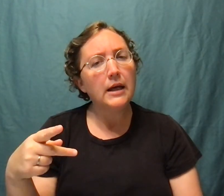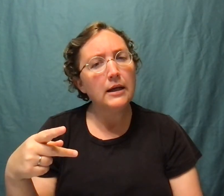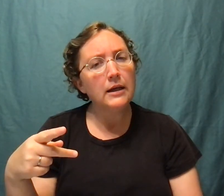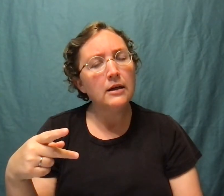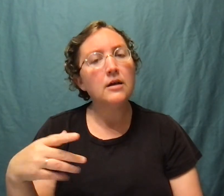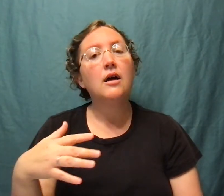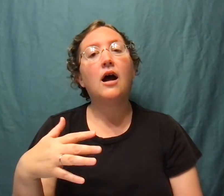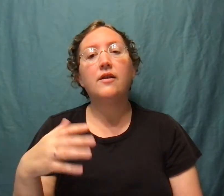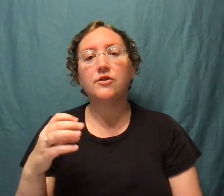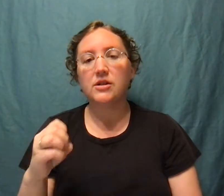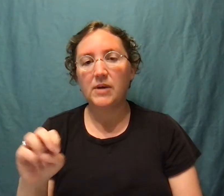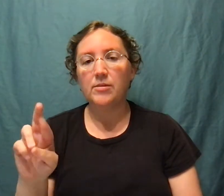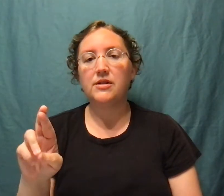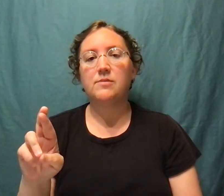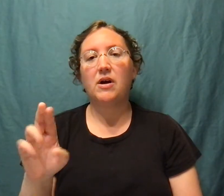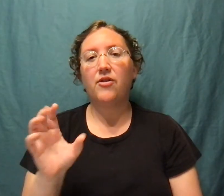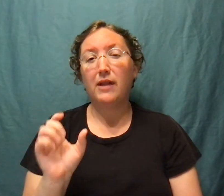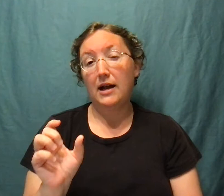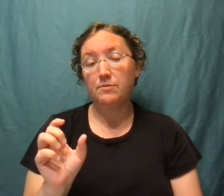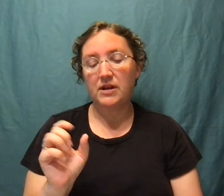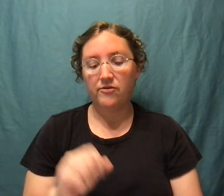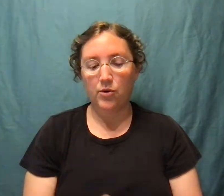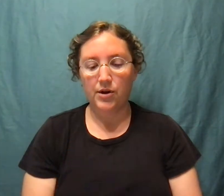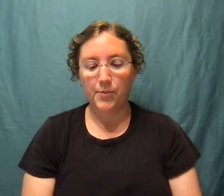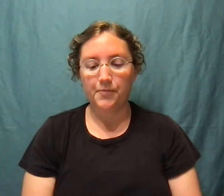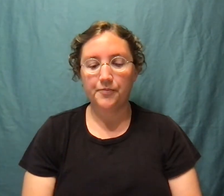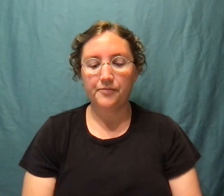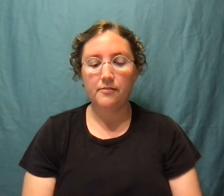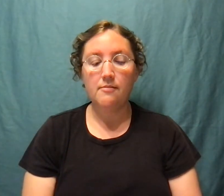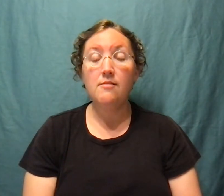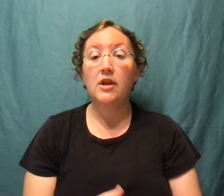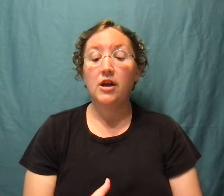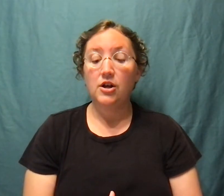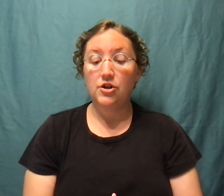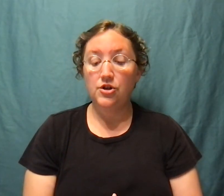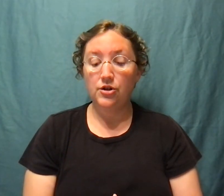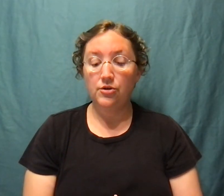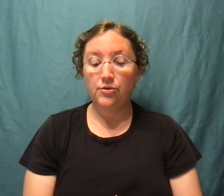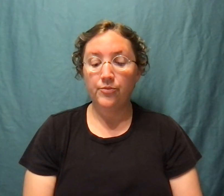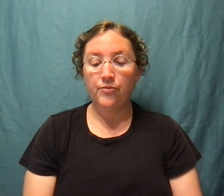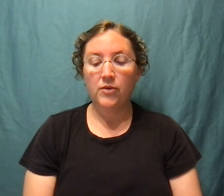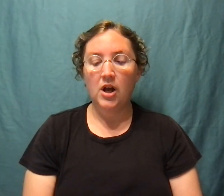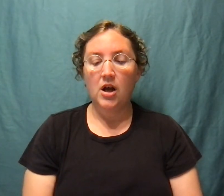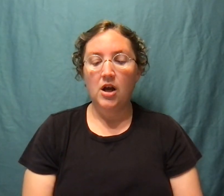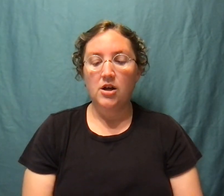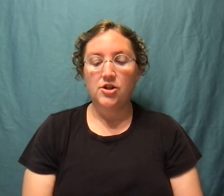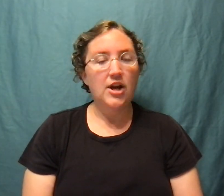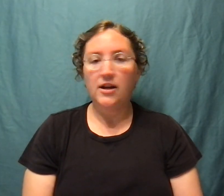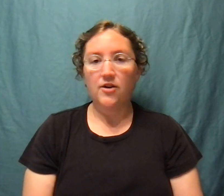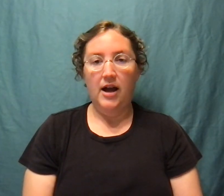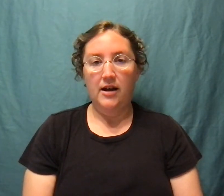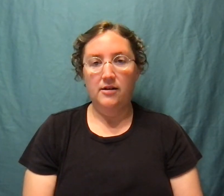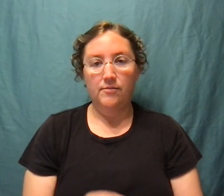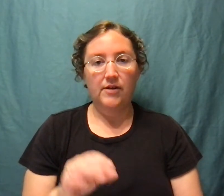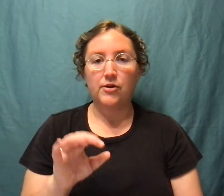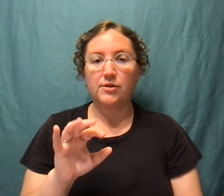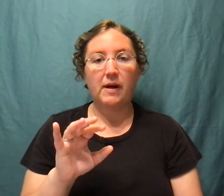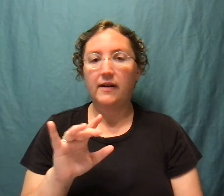P-A-P, and they'll just be able to spell the last bit for you. Do shake your head. If you're spelling and you